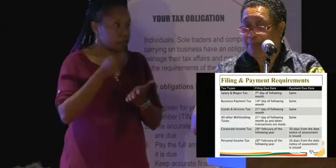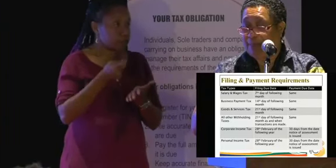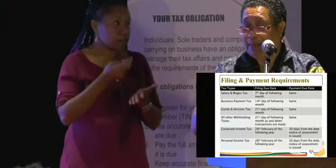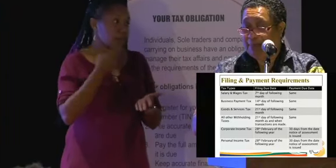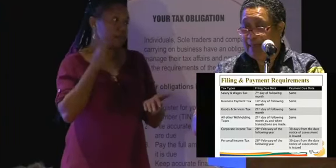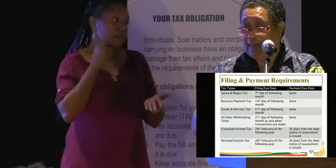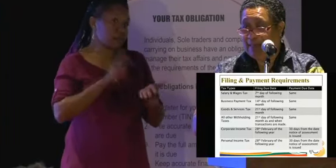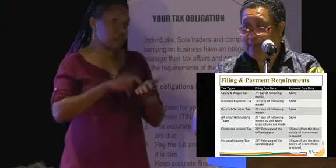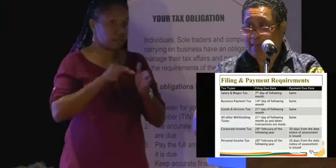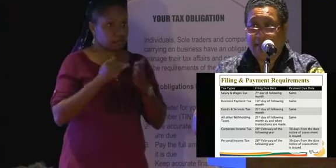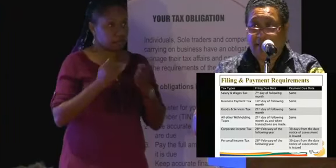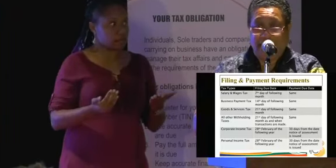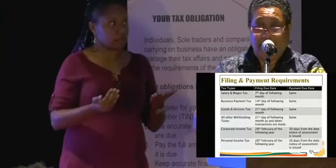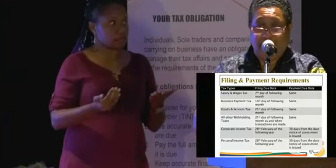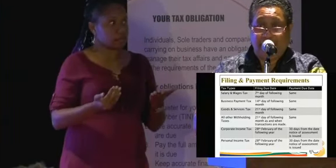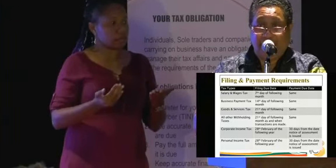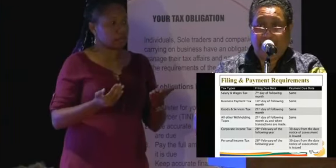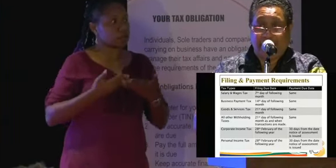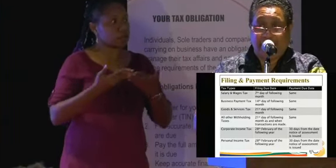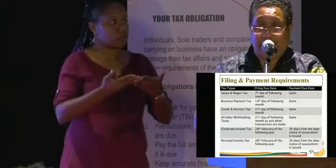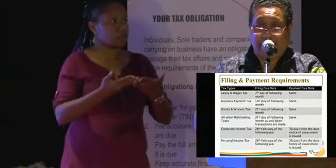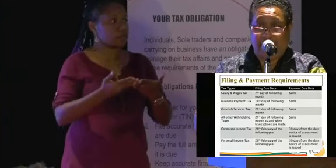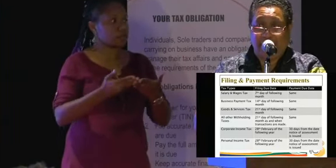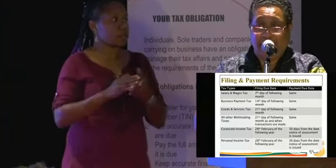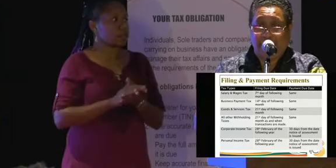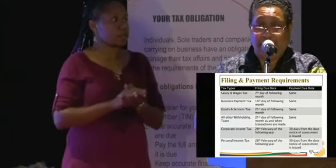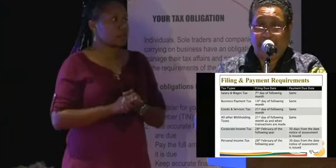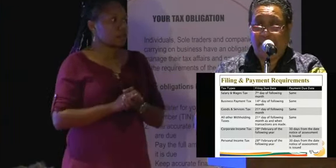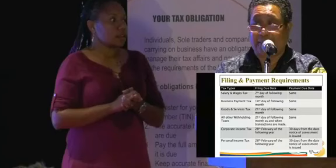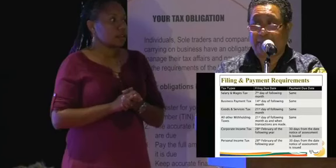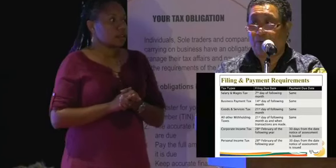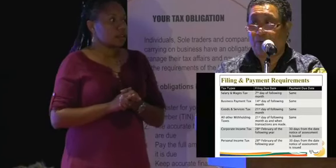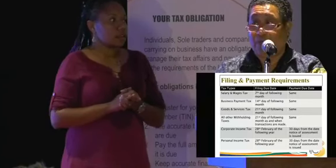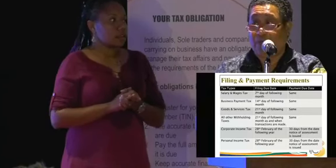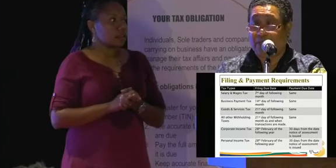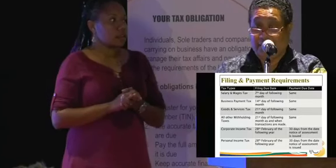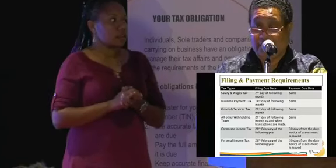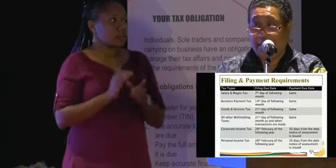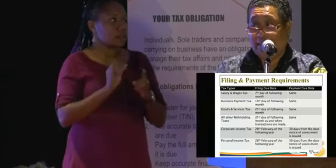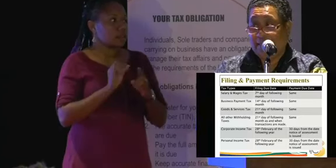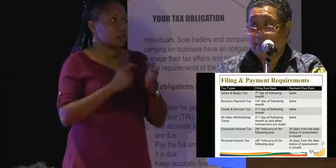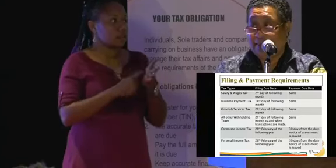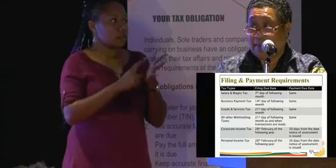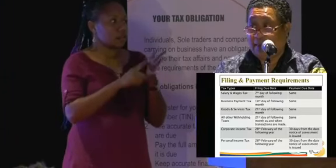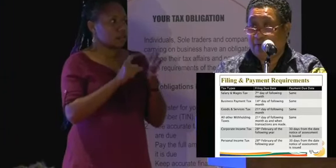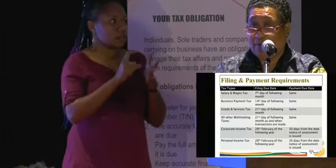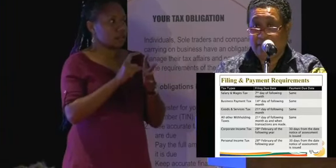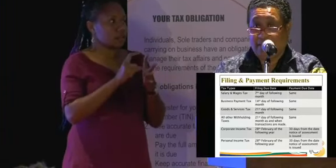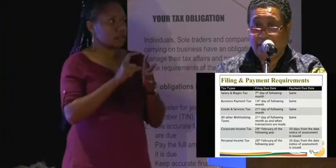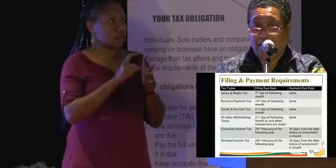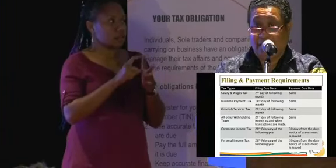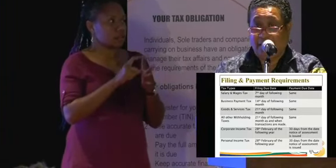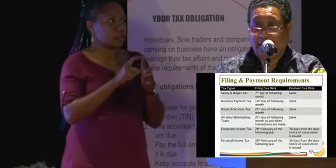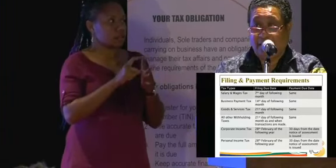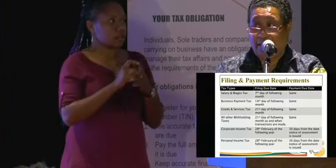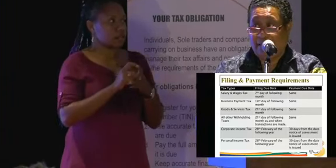a PIT tax account and a salary wages tax